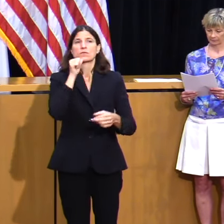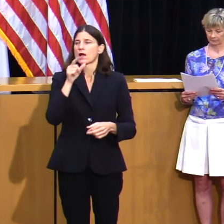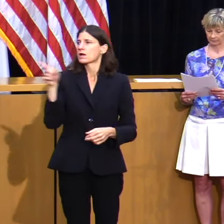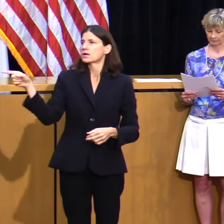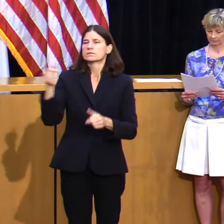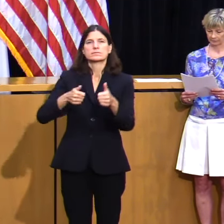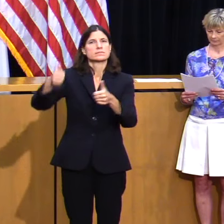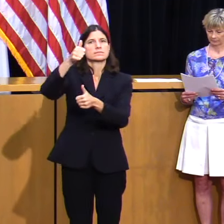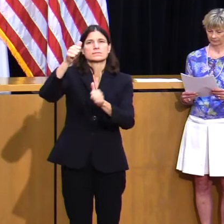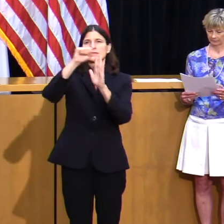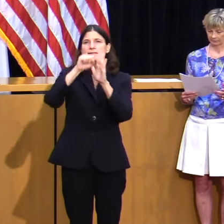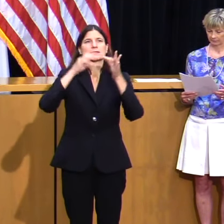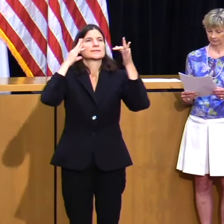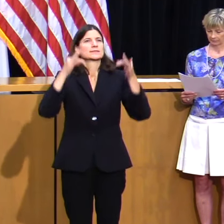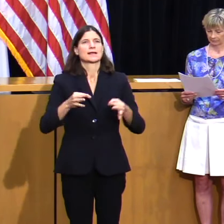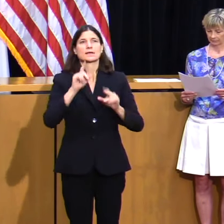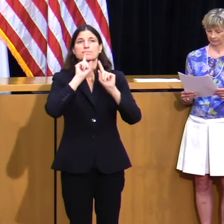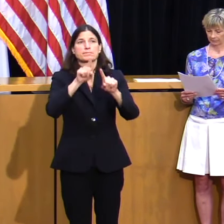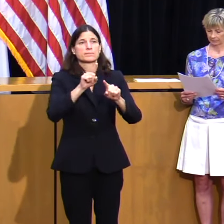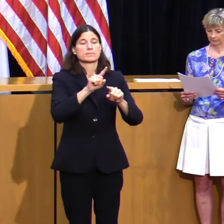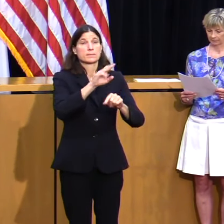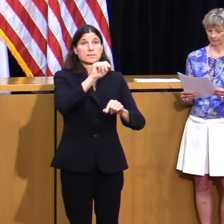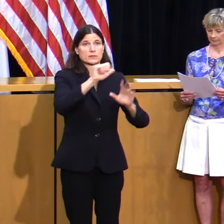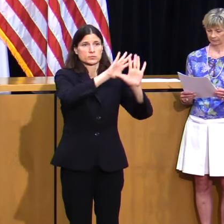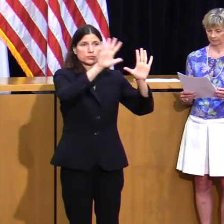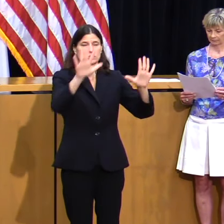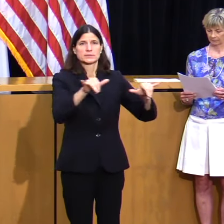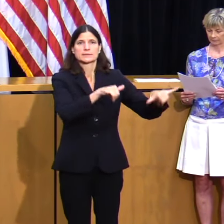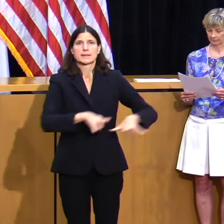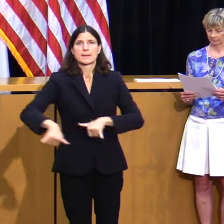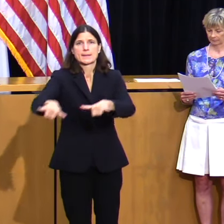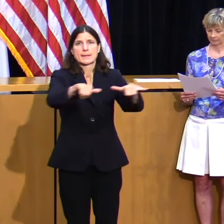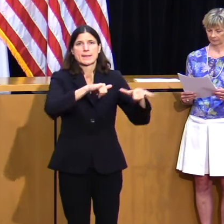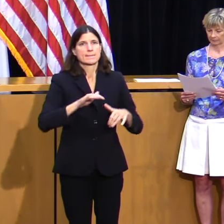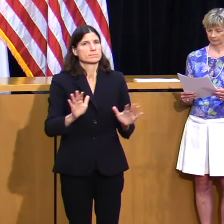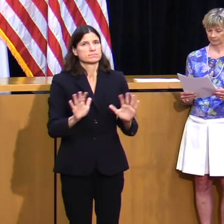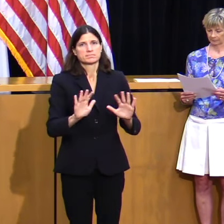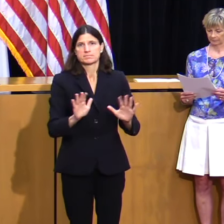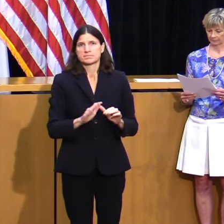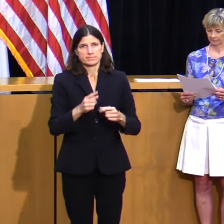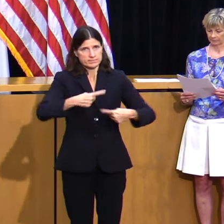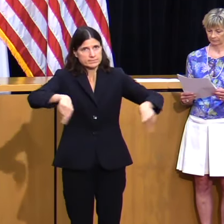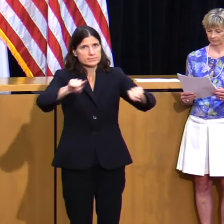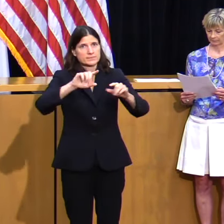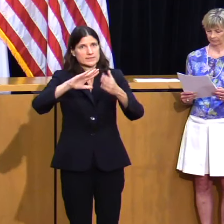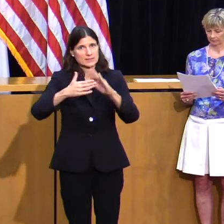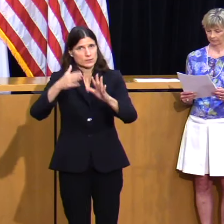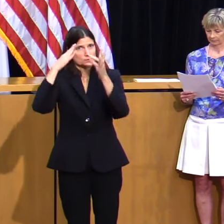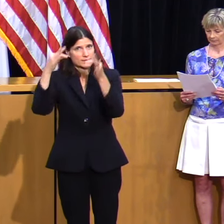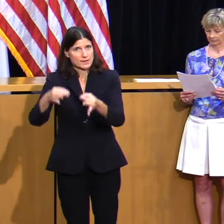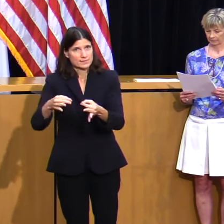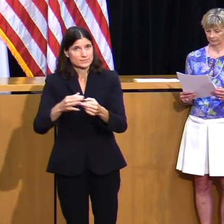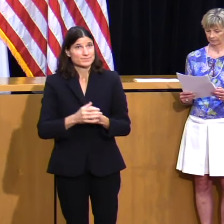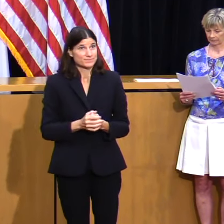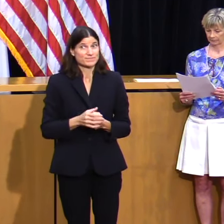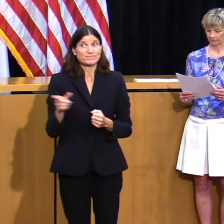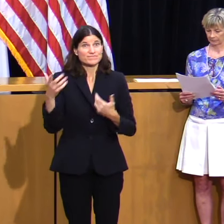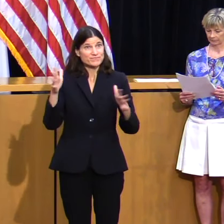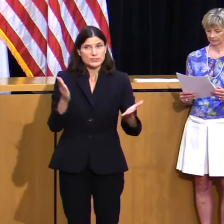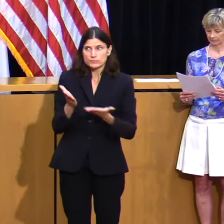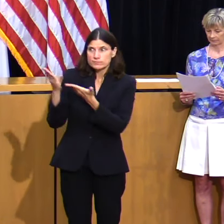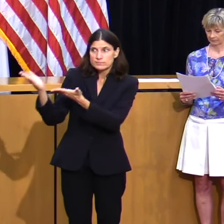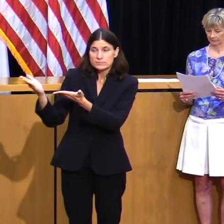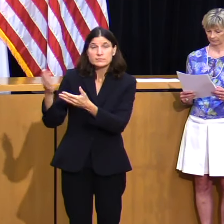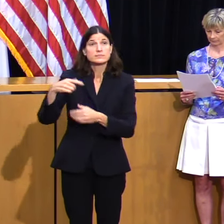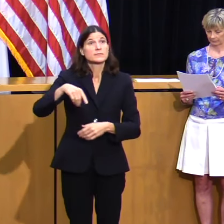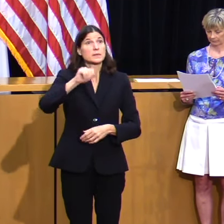approximately 70% of school districts now plan to bring back students to school in September in either a